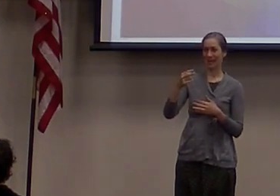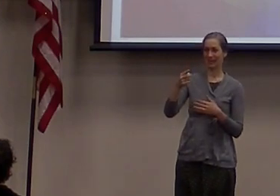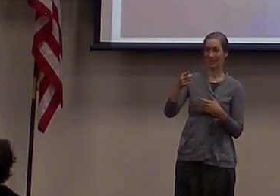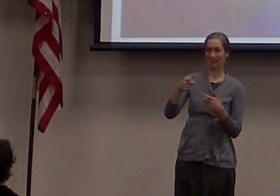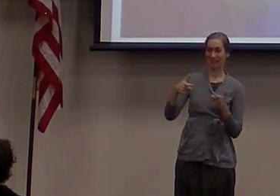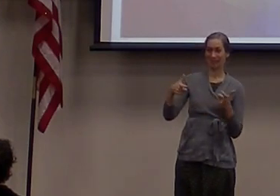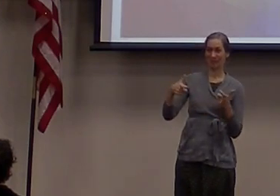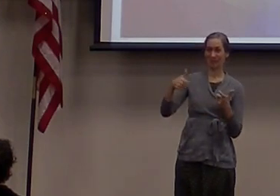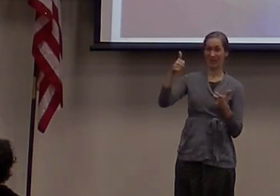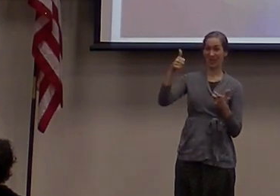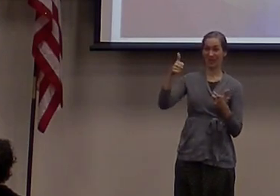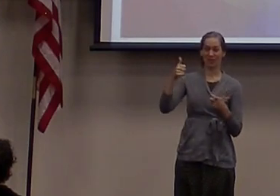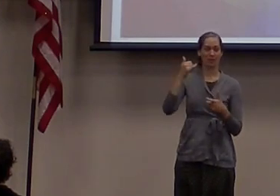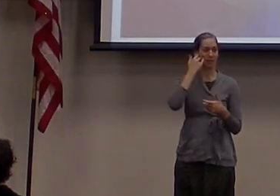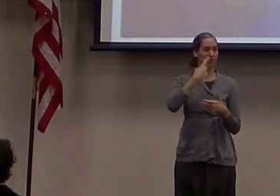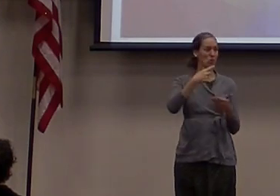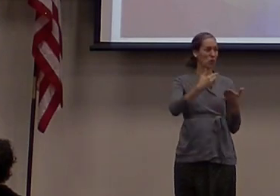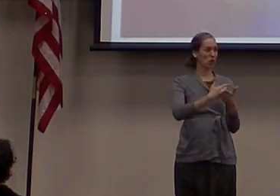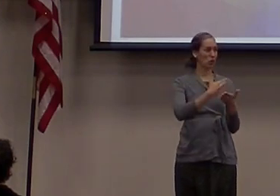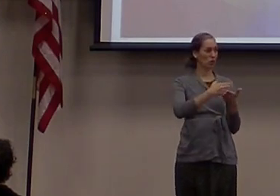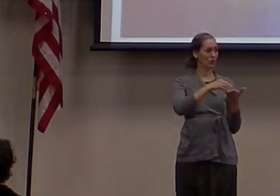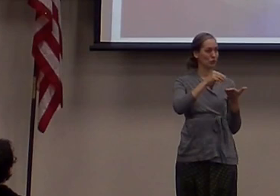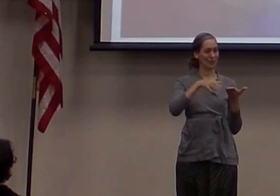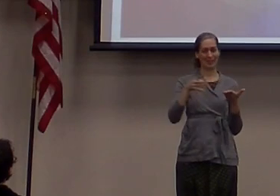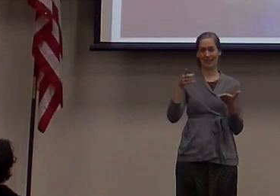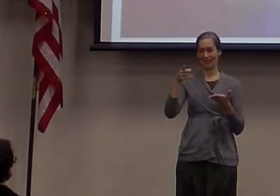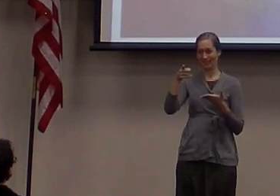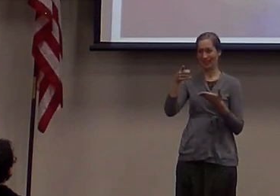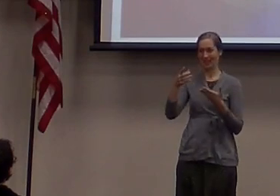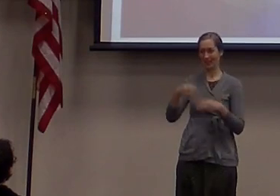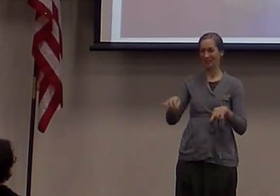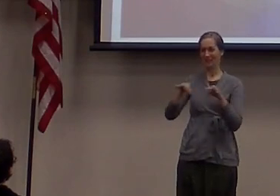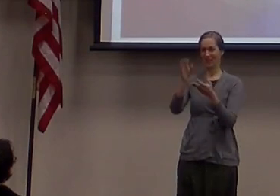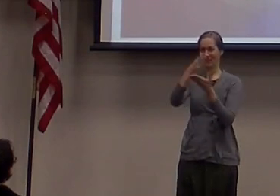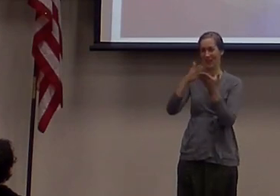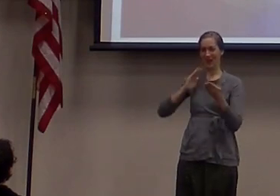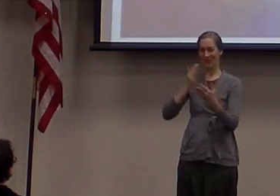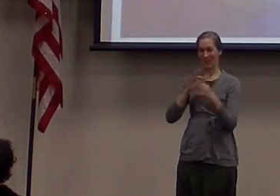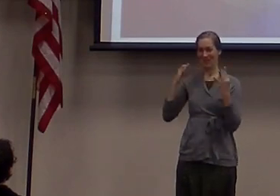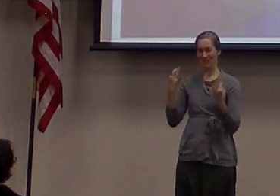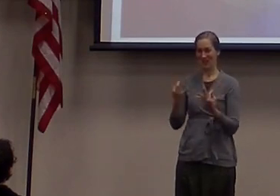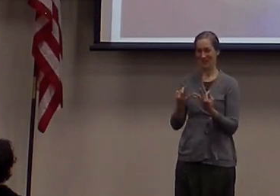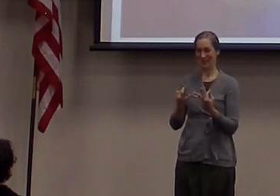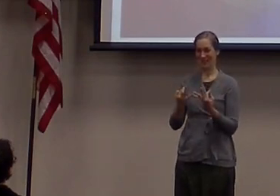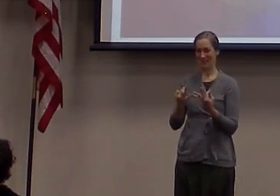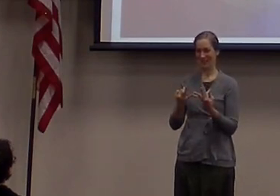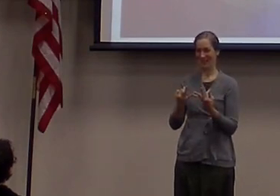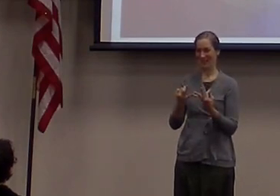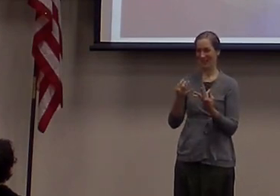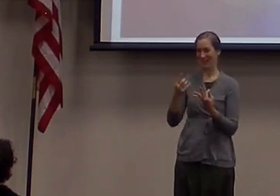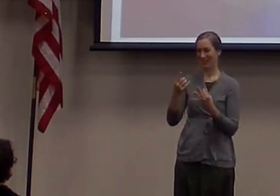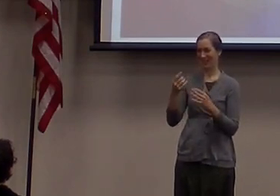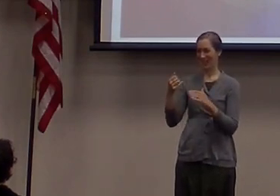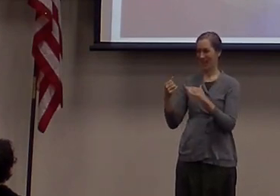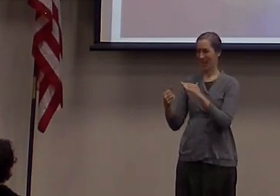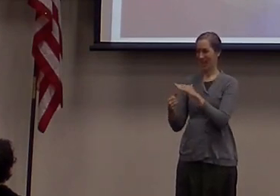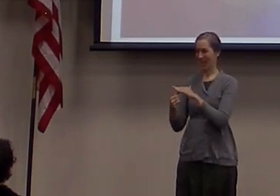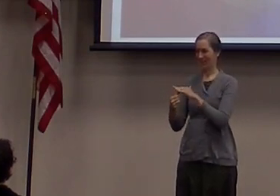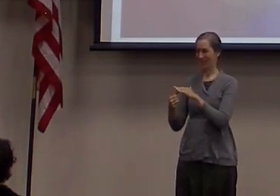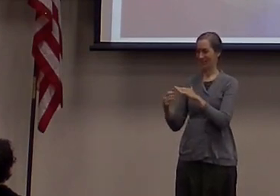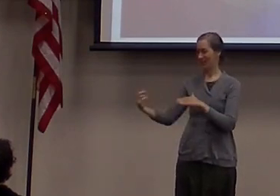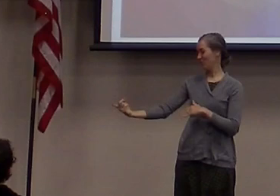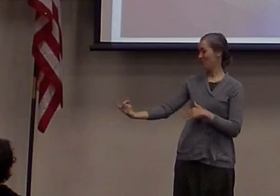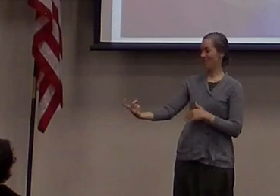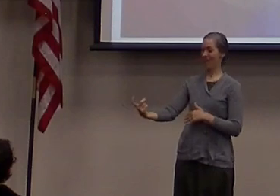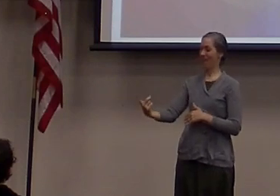If you're a new student, Obadiah is a very important part of our family. He hides from us for a while, and then he runs into our